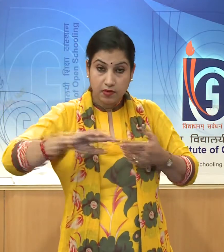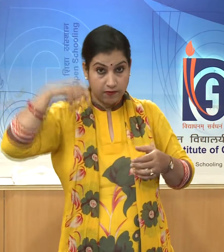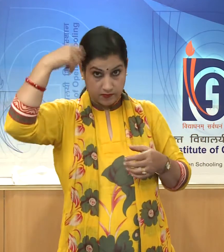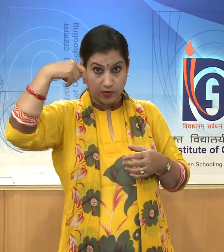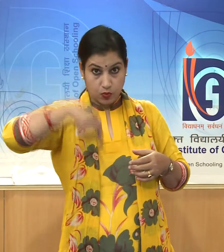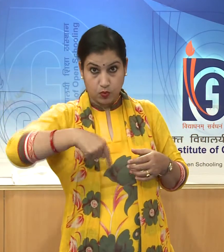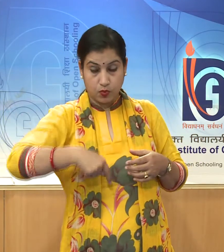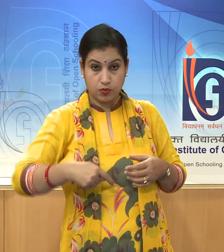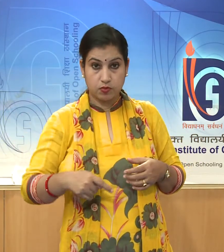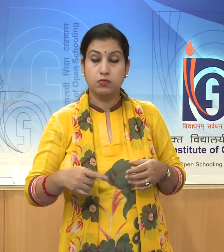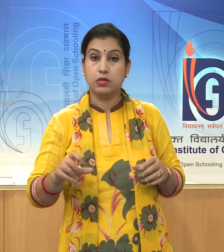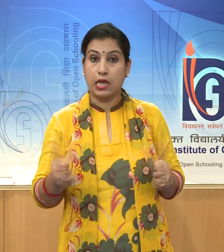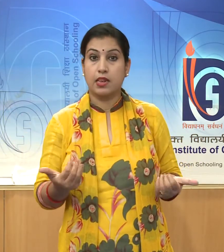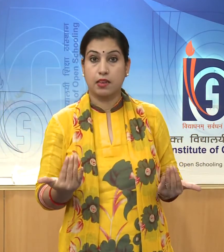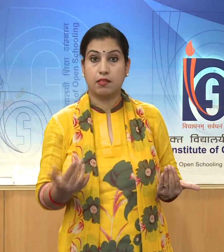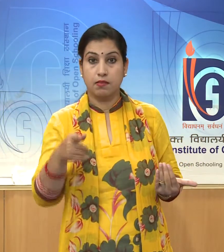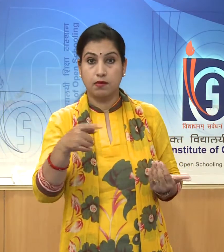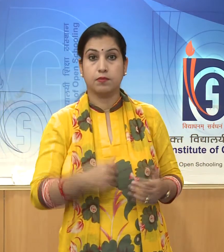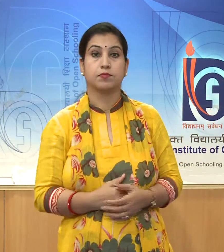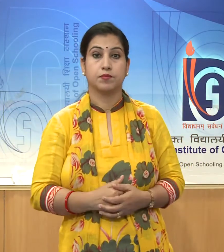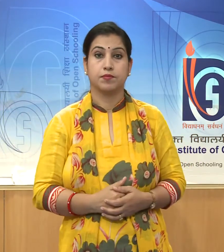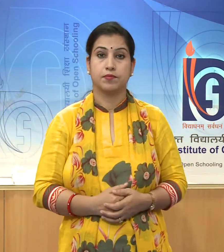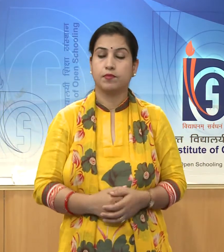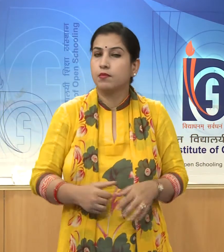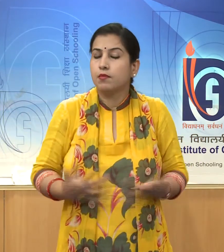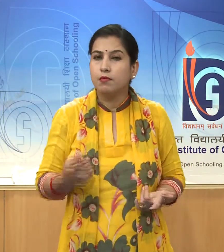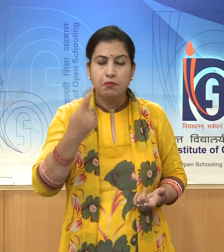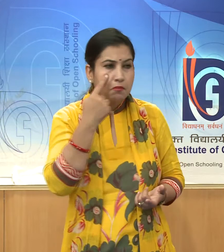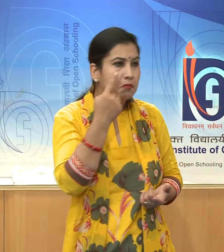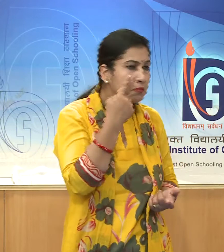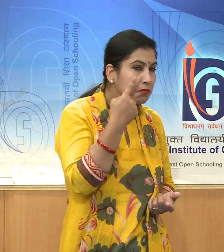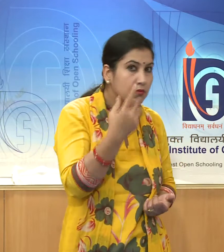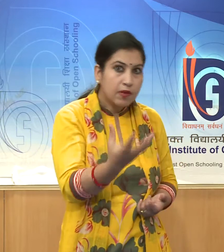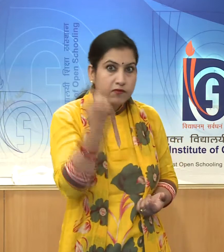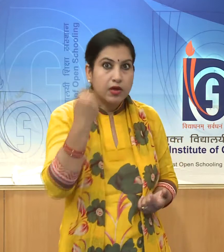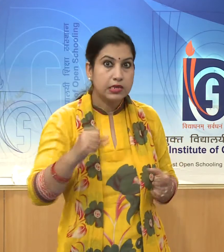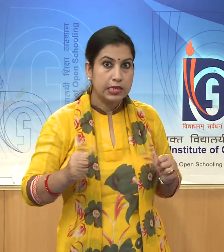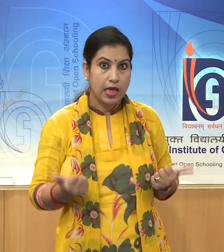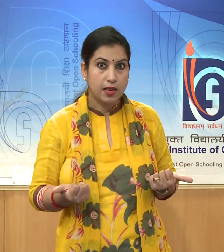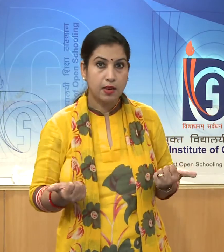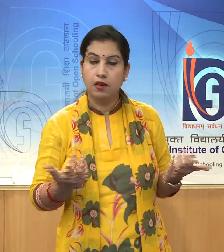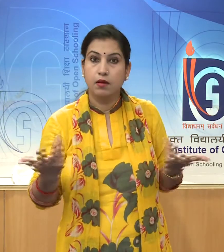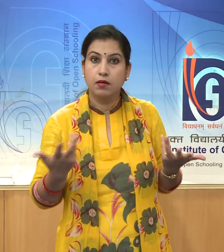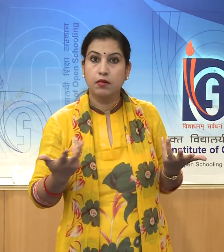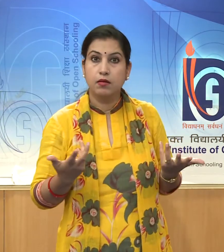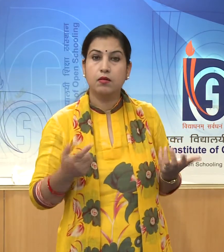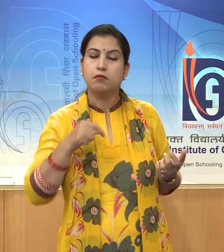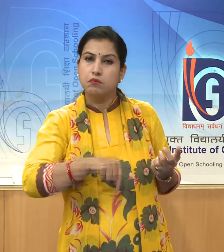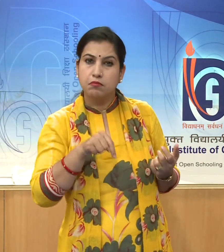will be able to identify the main